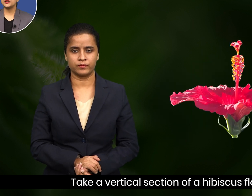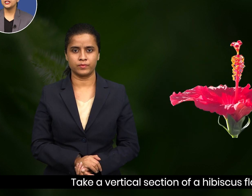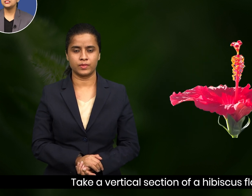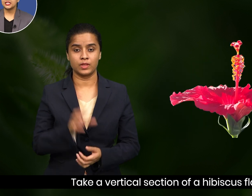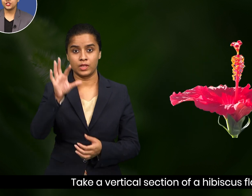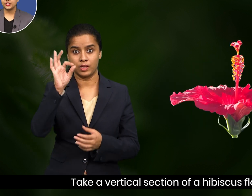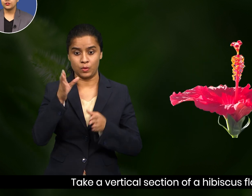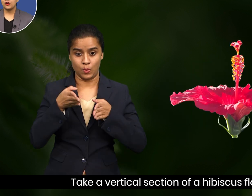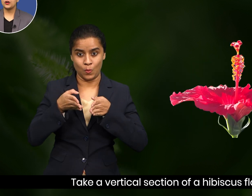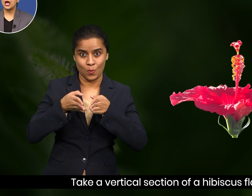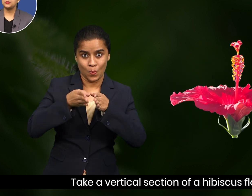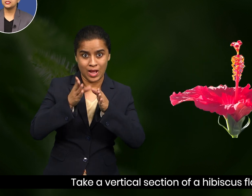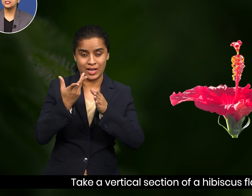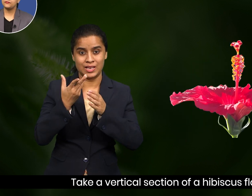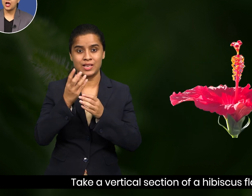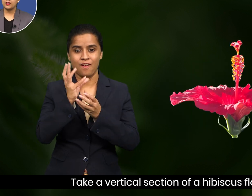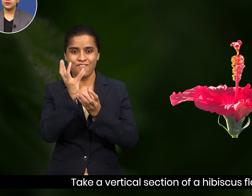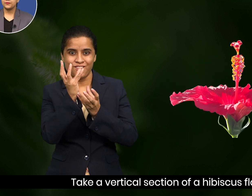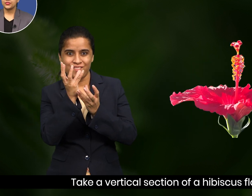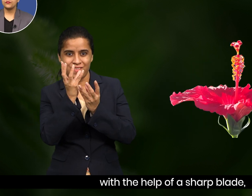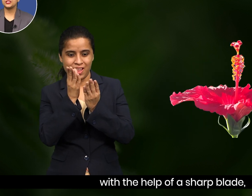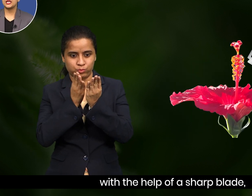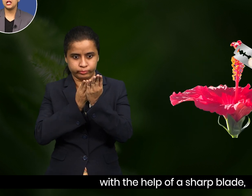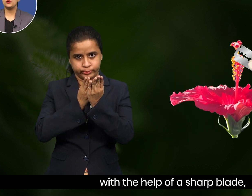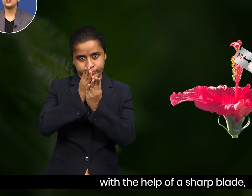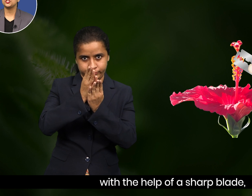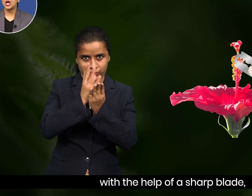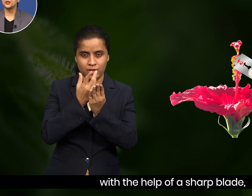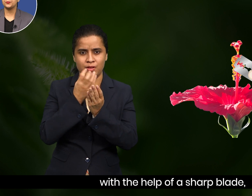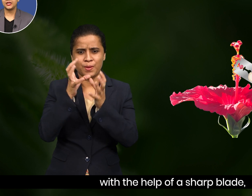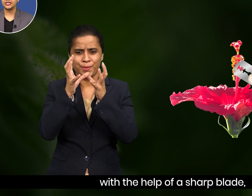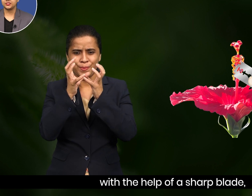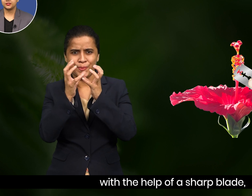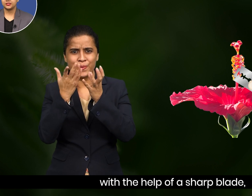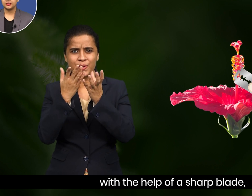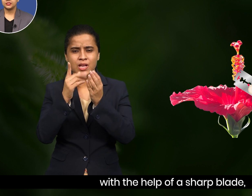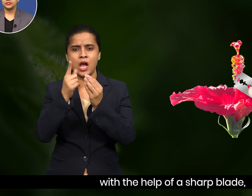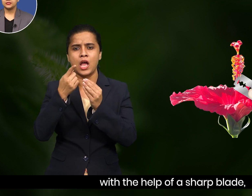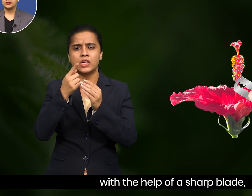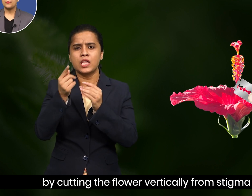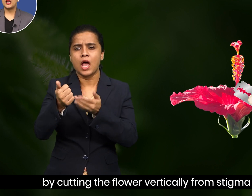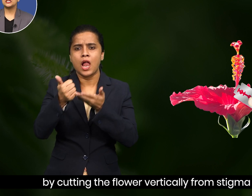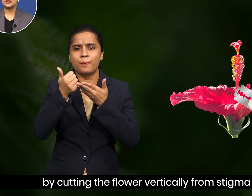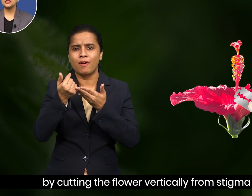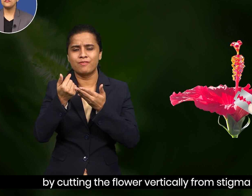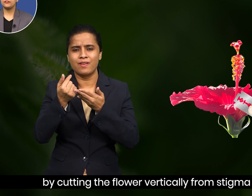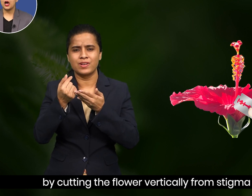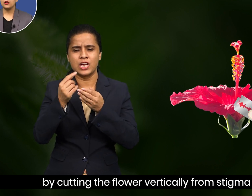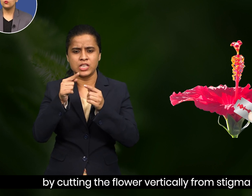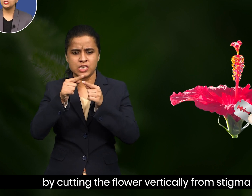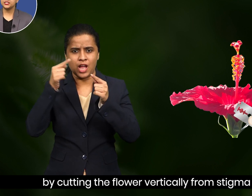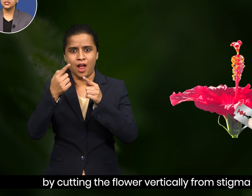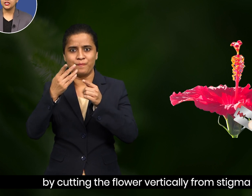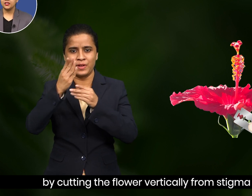Take a vertical section of a hibiscus flower with the help of a sharp blade by cutting the